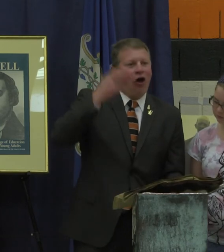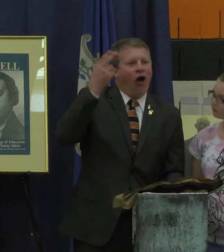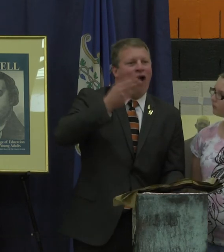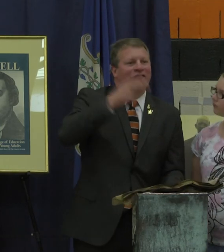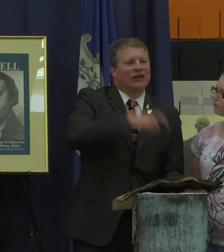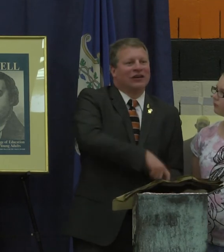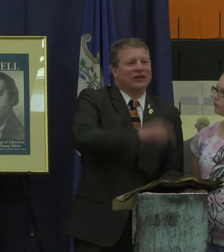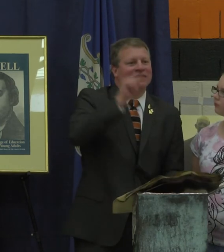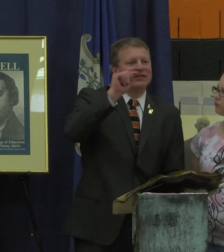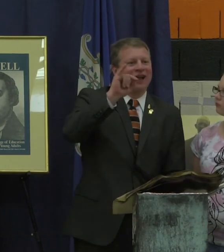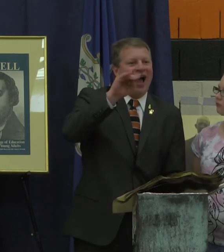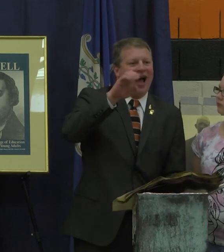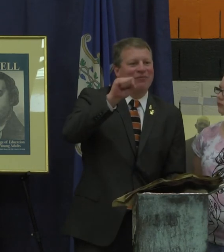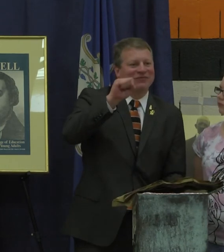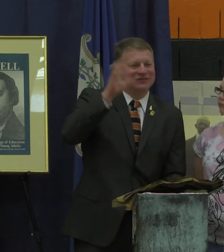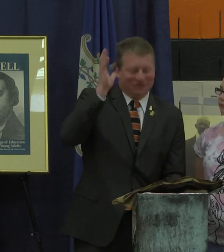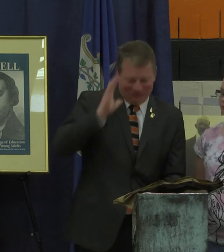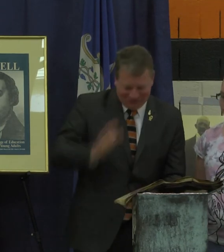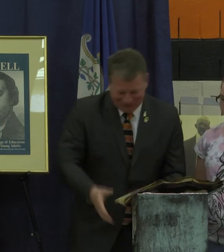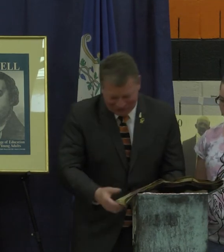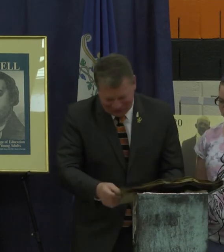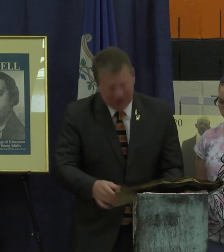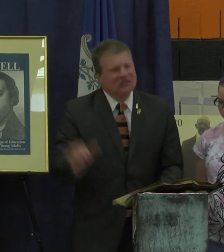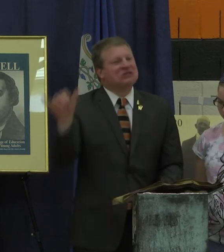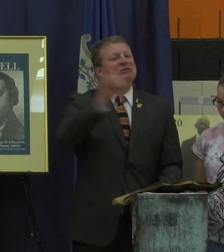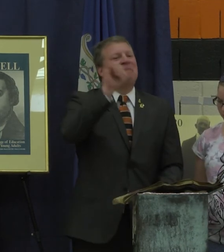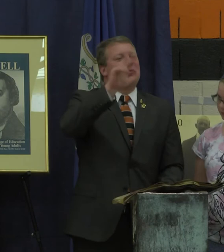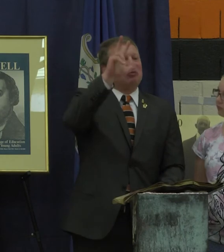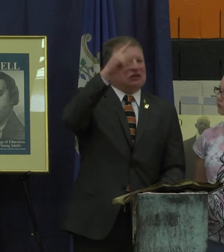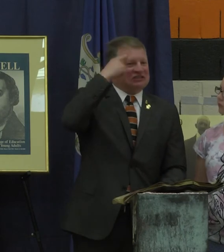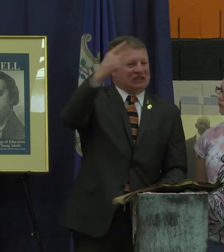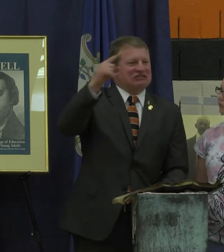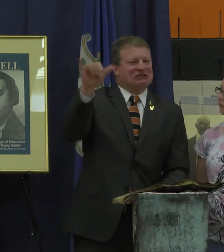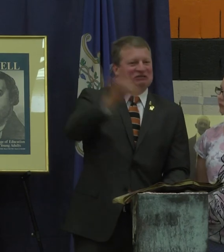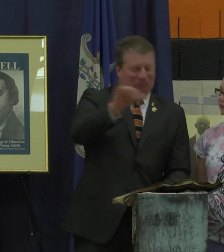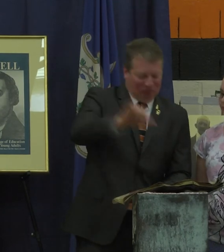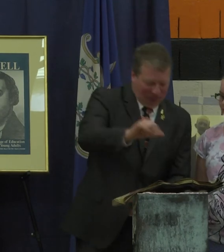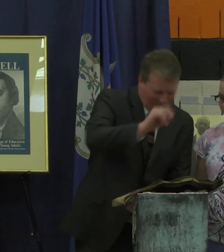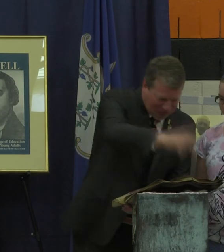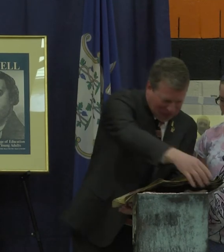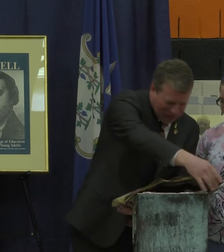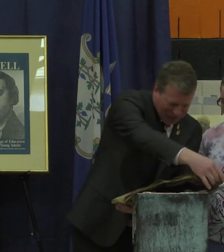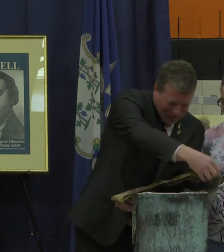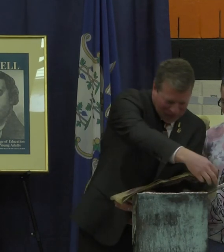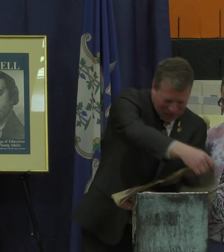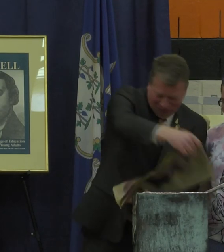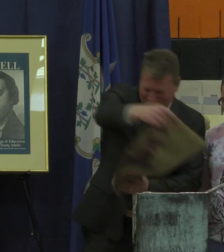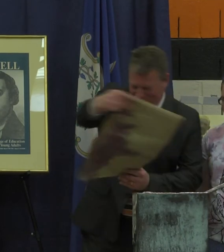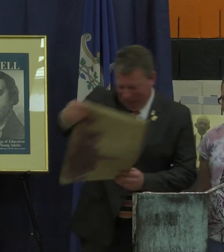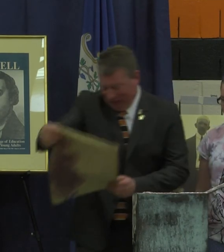March 22nd, 1920. This is the Hartford Times. Same cost, 3 cents.